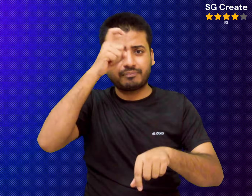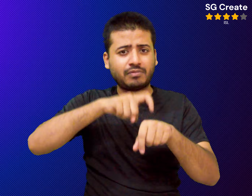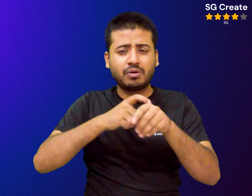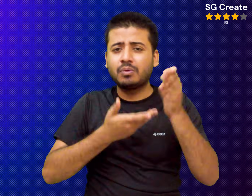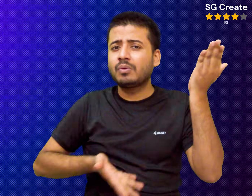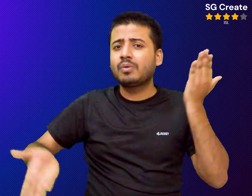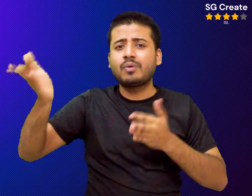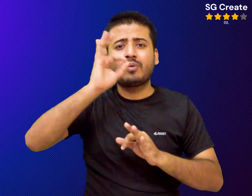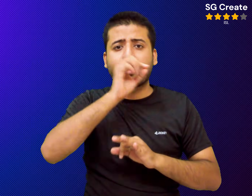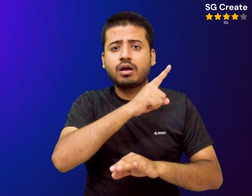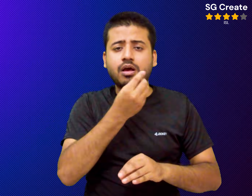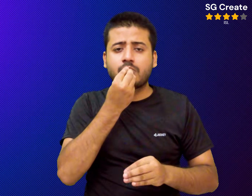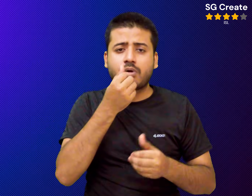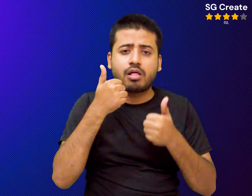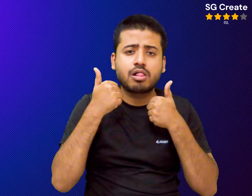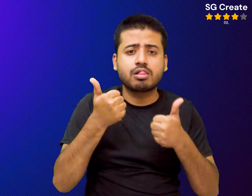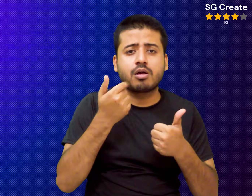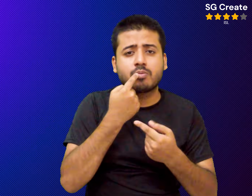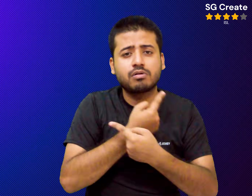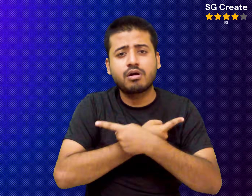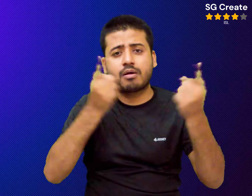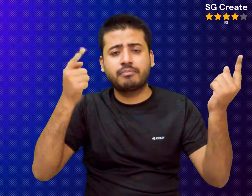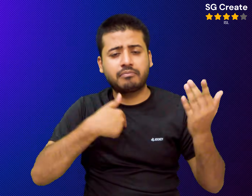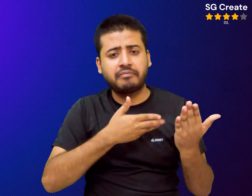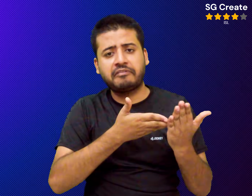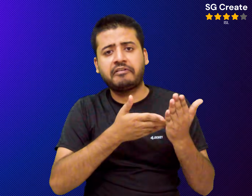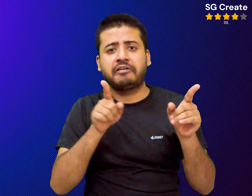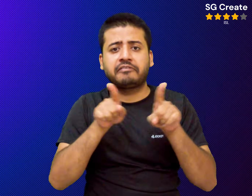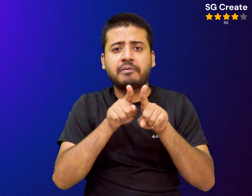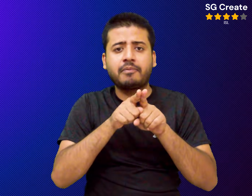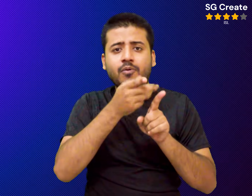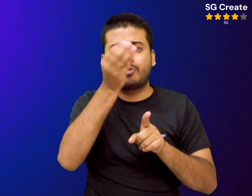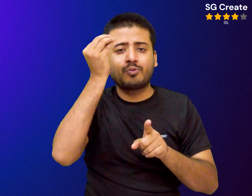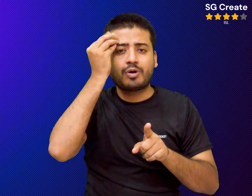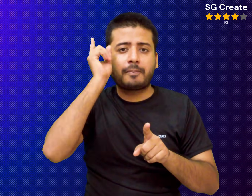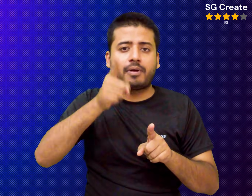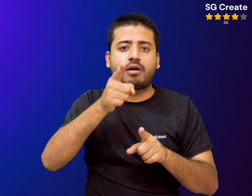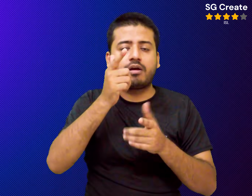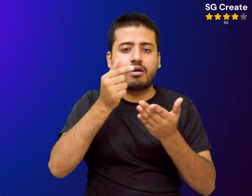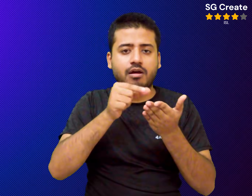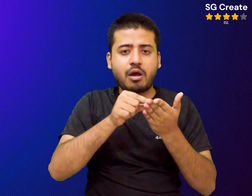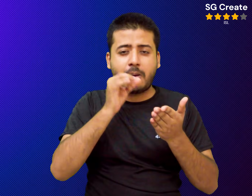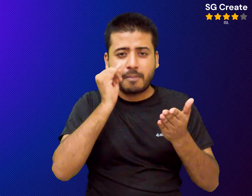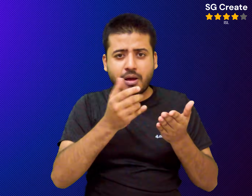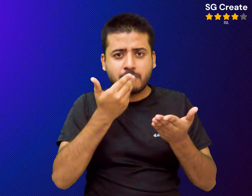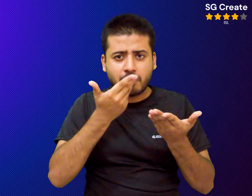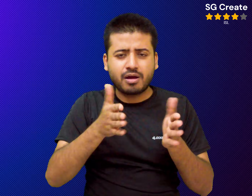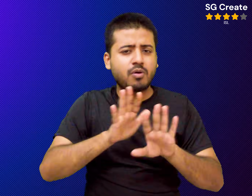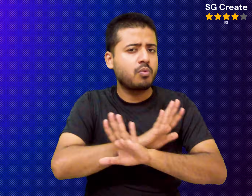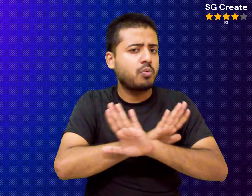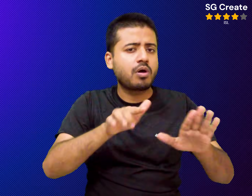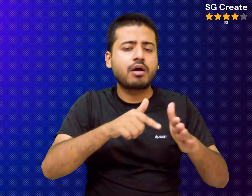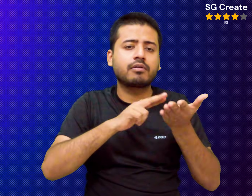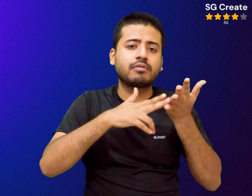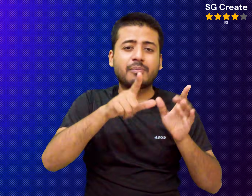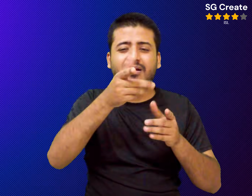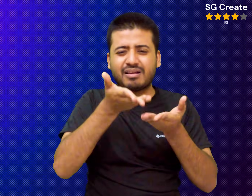larders are then used by other ants in the colony for nourishment during times of scarcity. Indigenous people in some